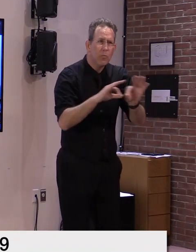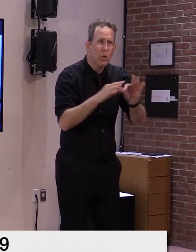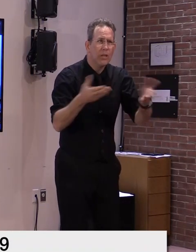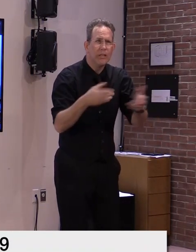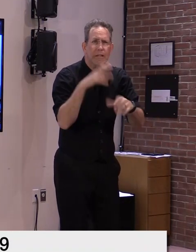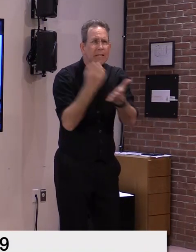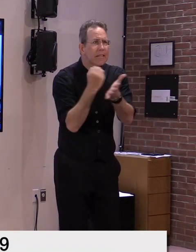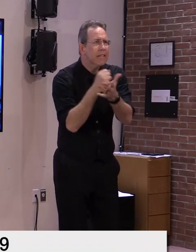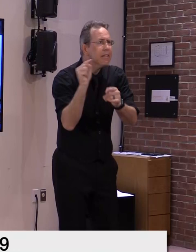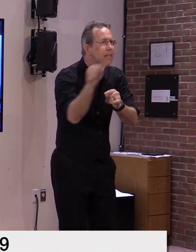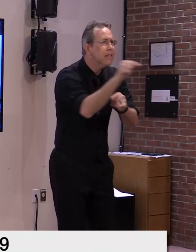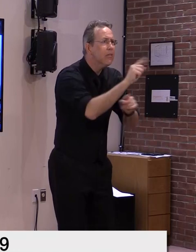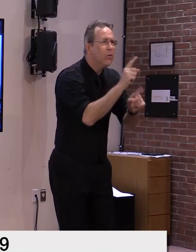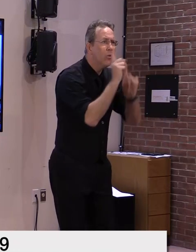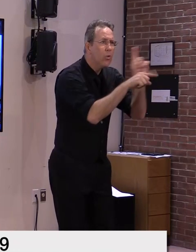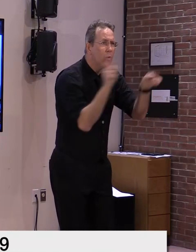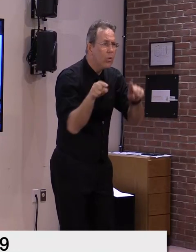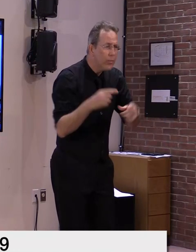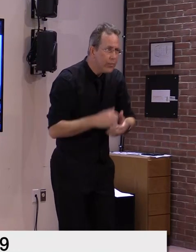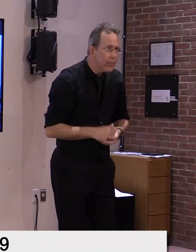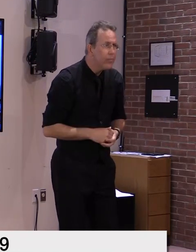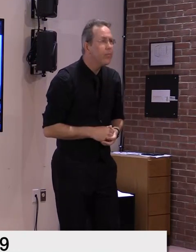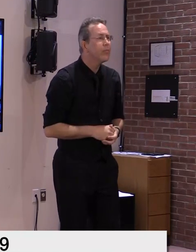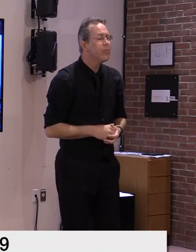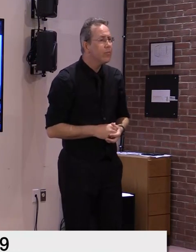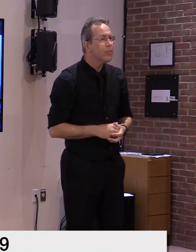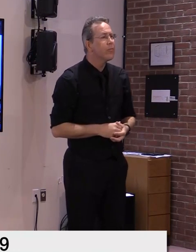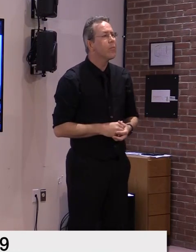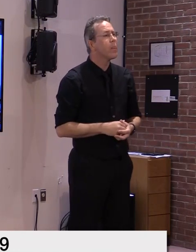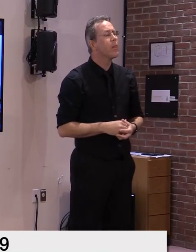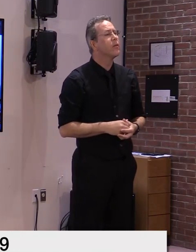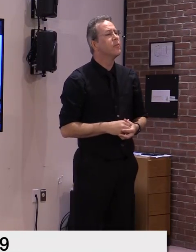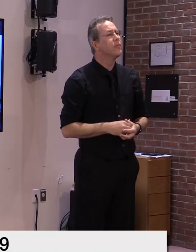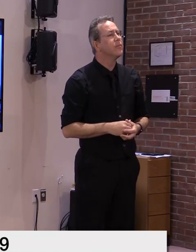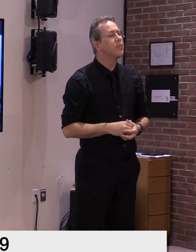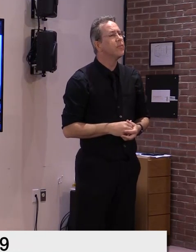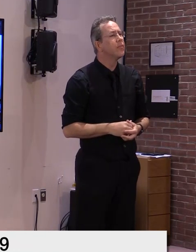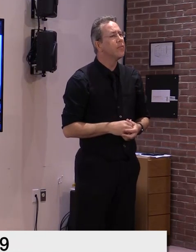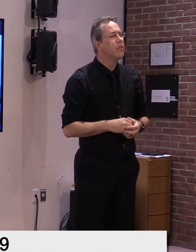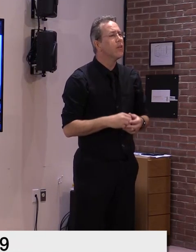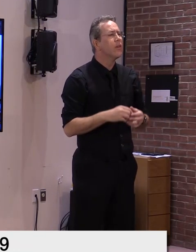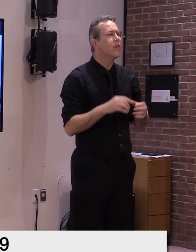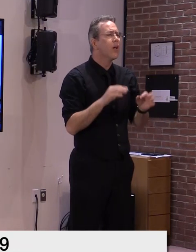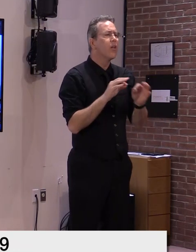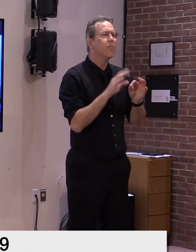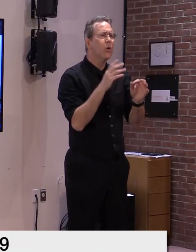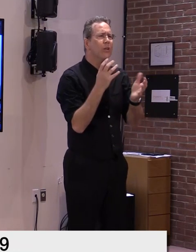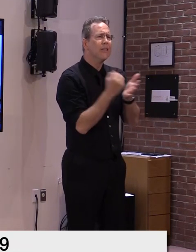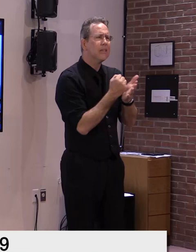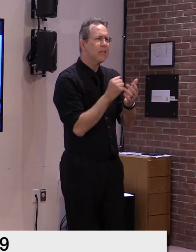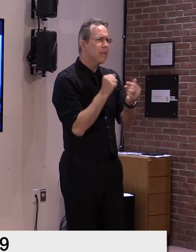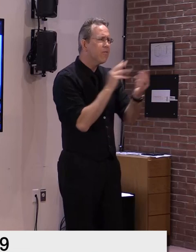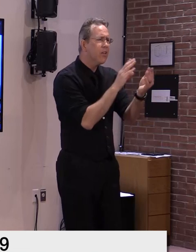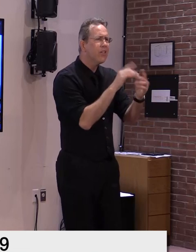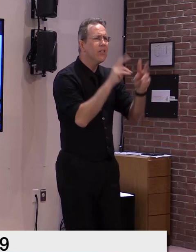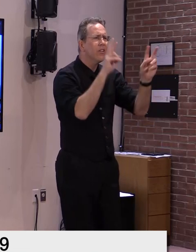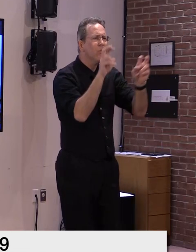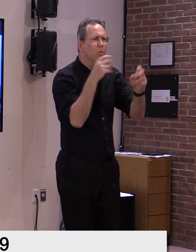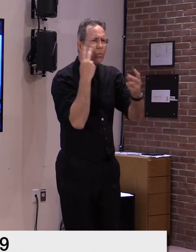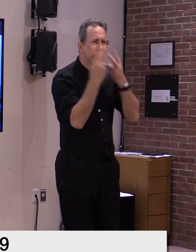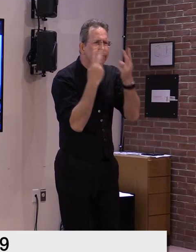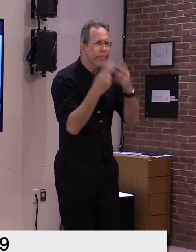we also did is addressed a long-standing problem, but one that has been terribly